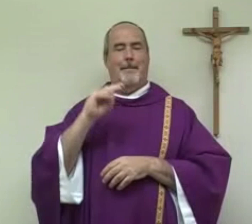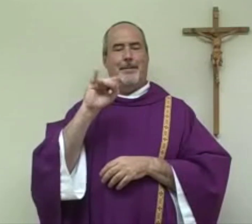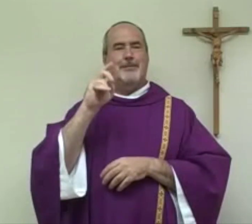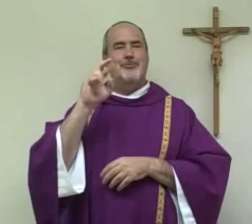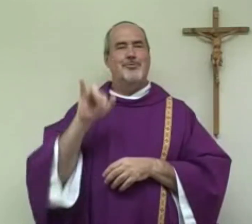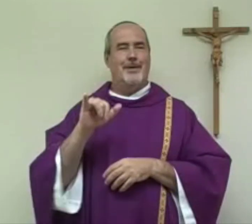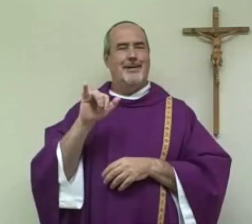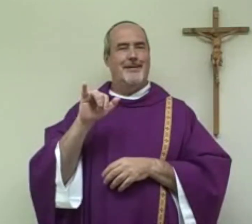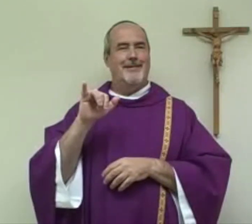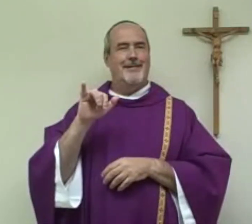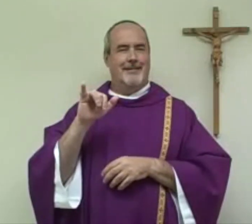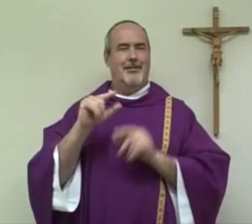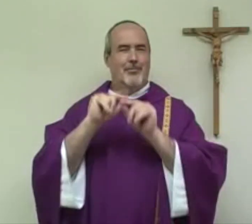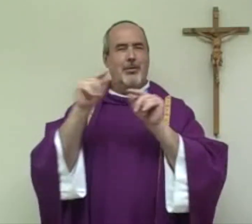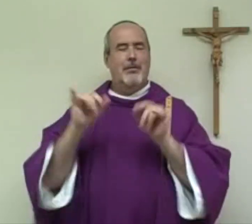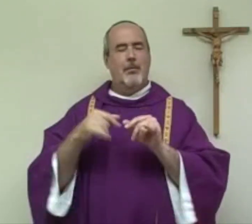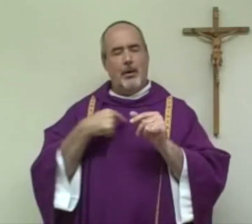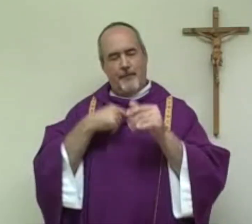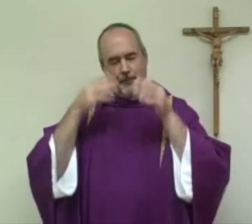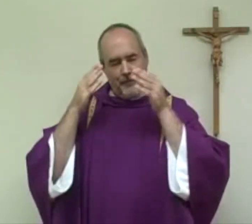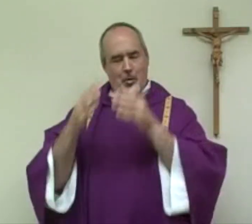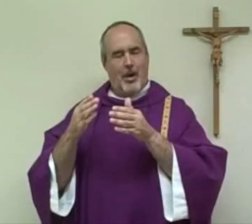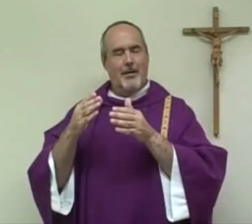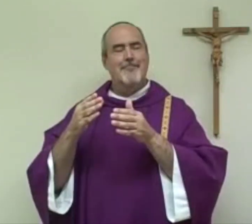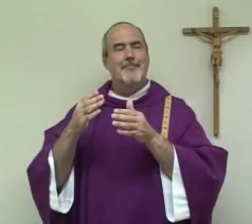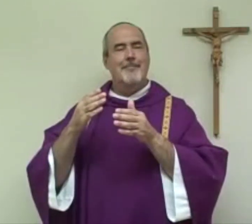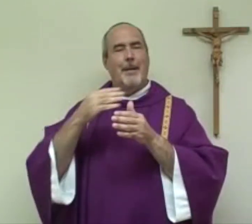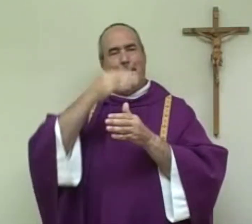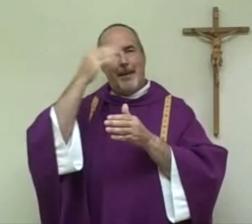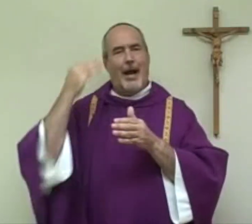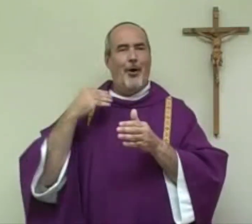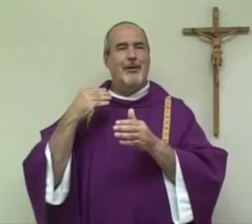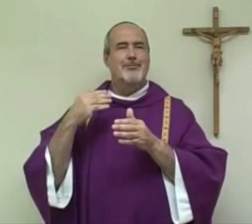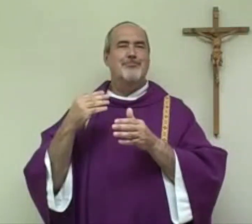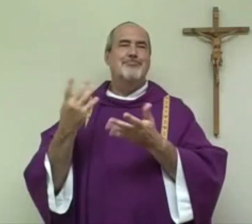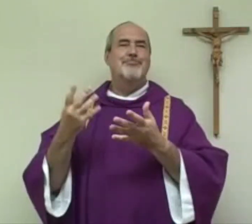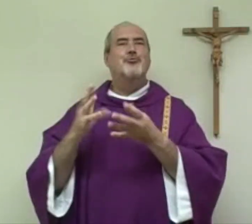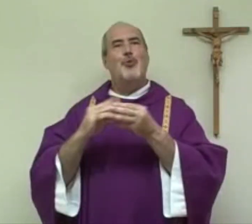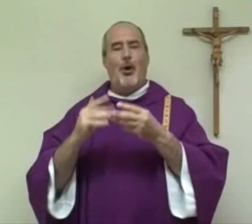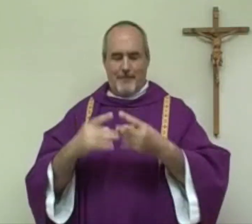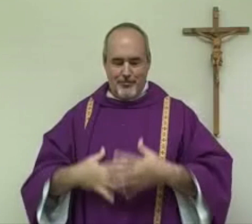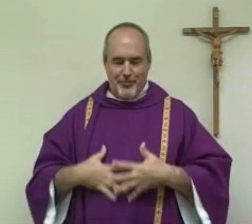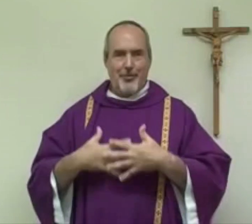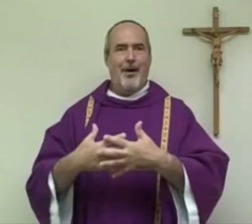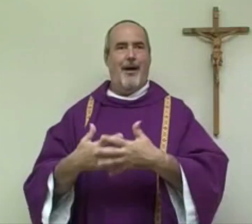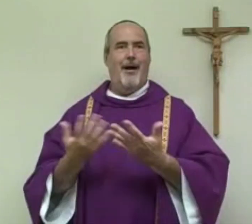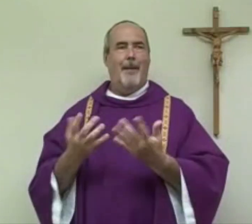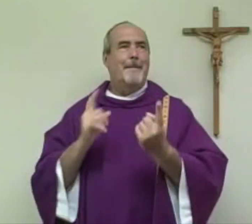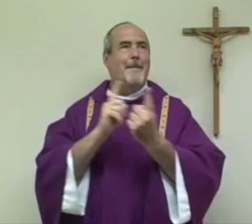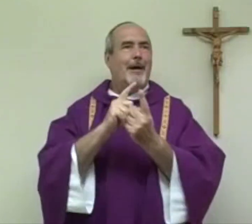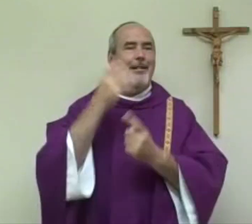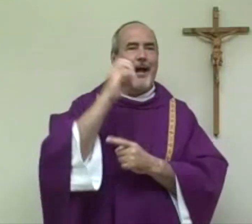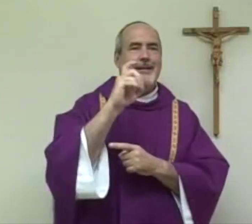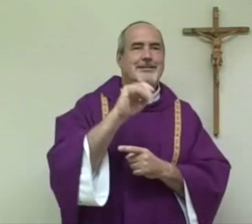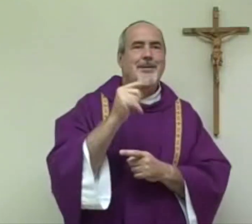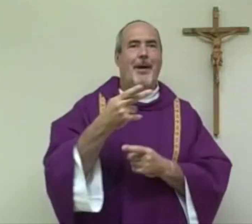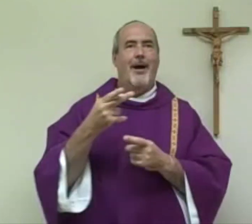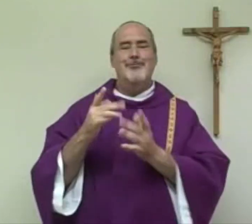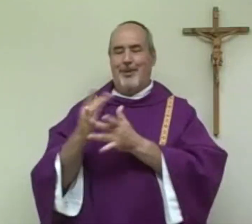you know the joyful mysteries of the Rosary, um, where we focus on Mary's story of her pregnancy,